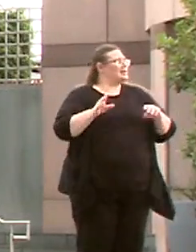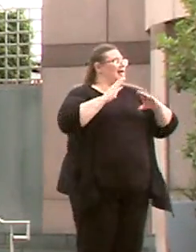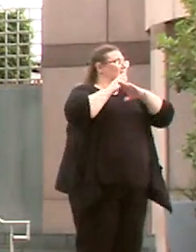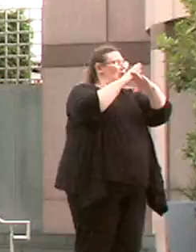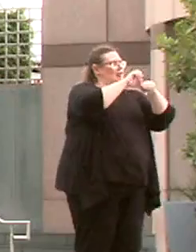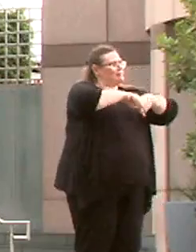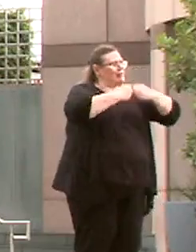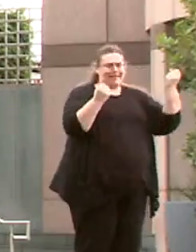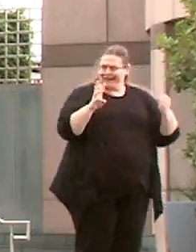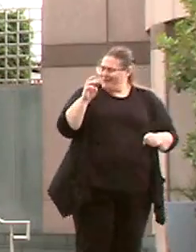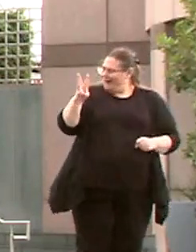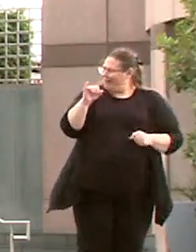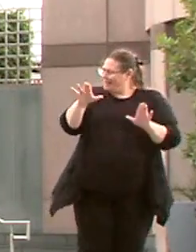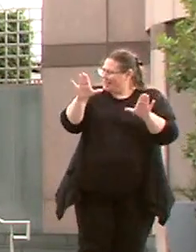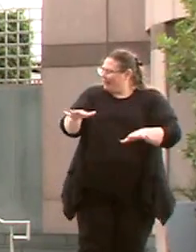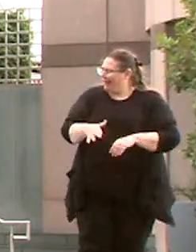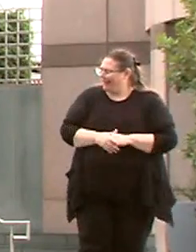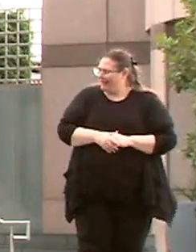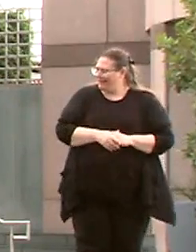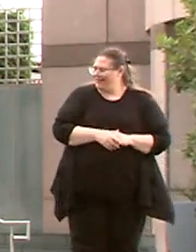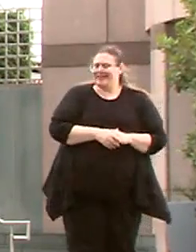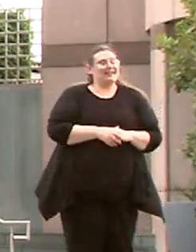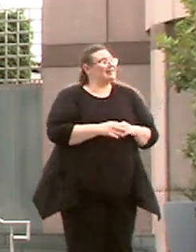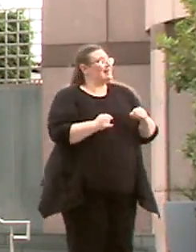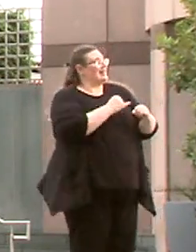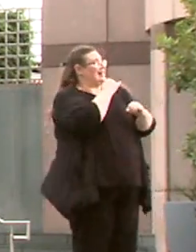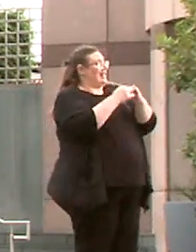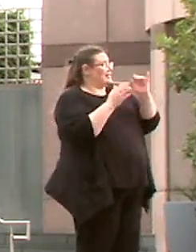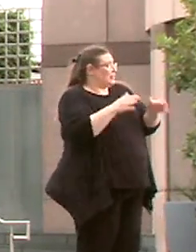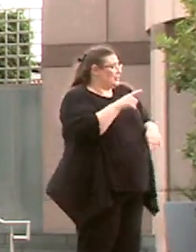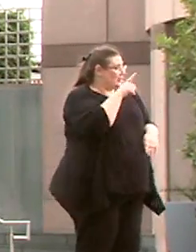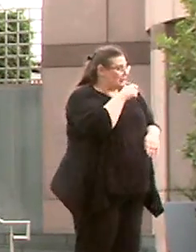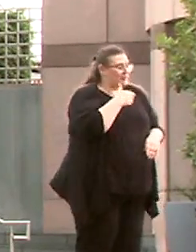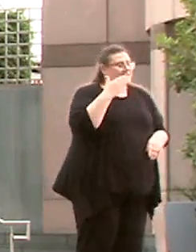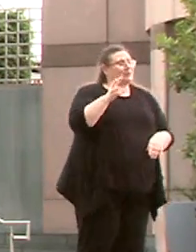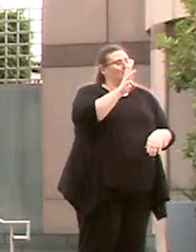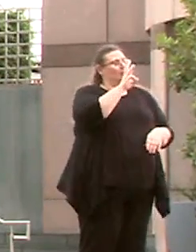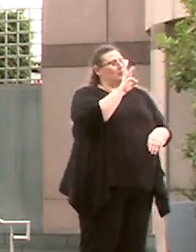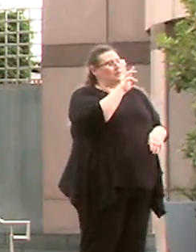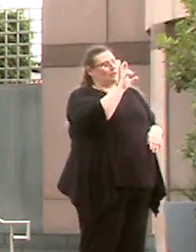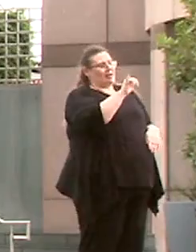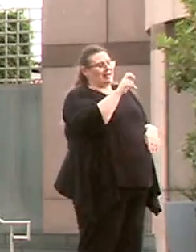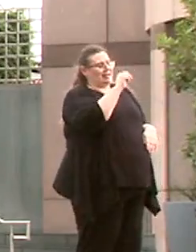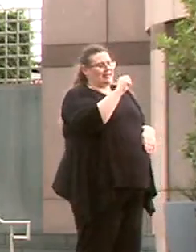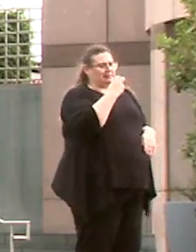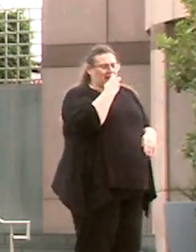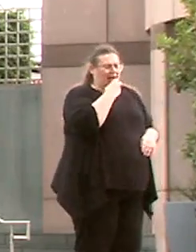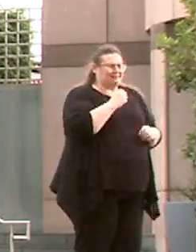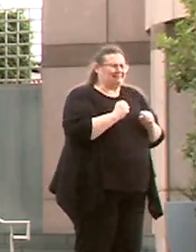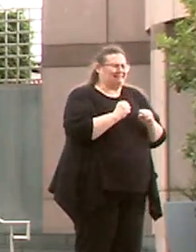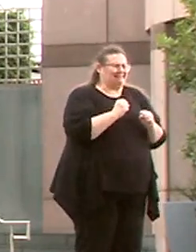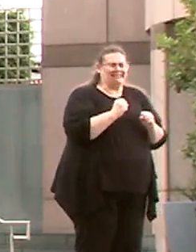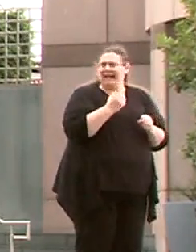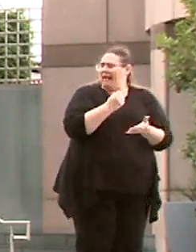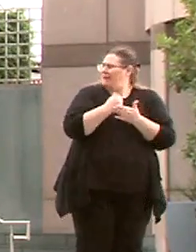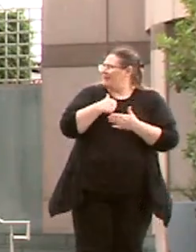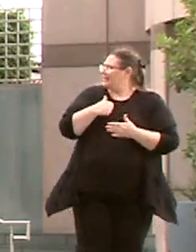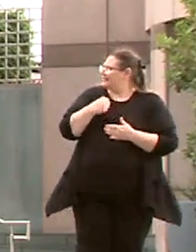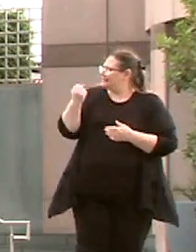barriers. Wow, Nasreen. Our last panelist is Ryan. Ryan, help me